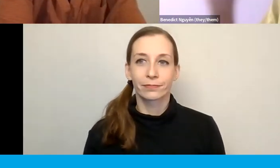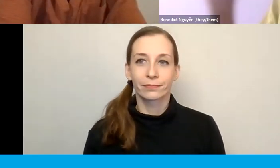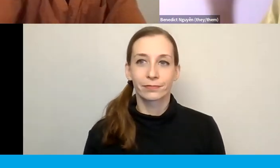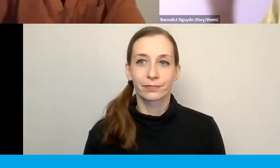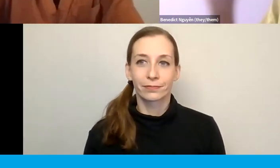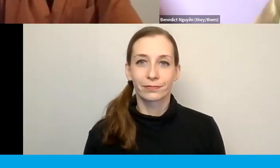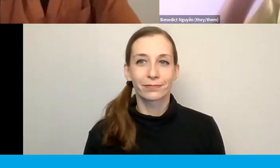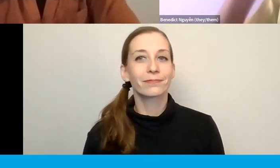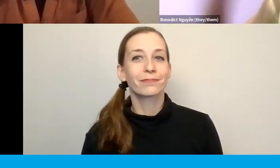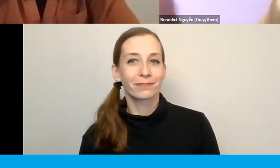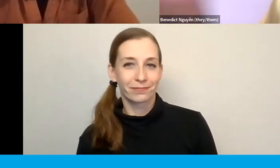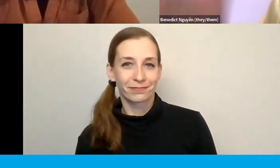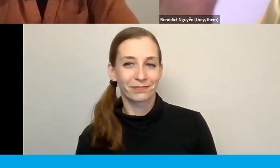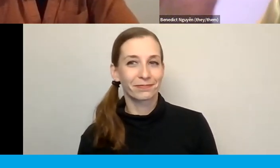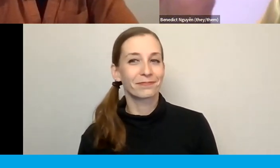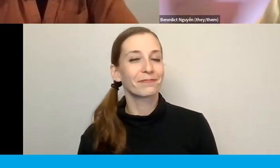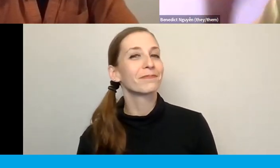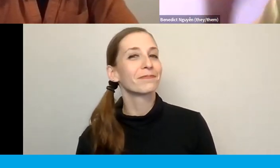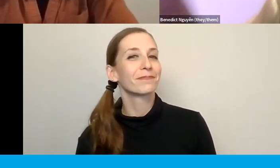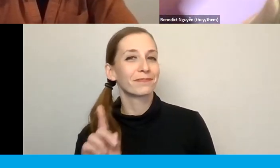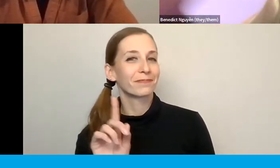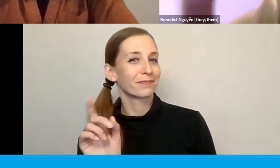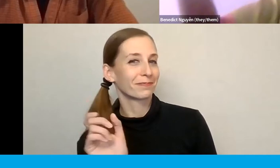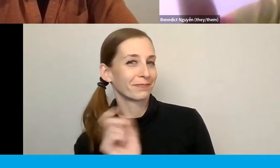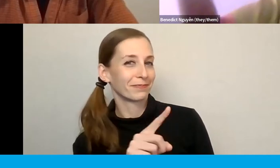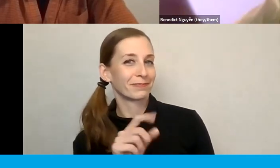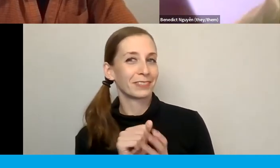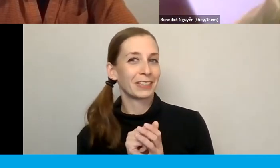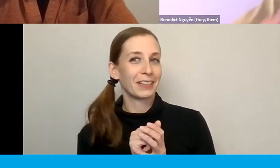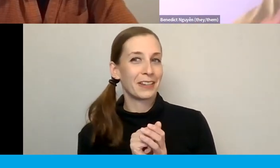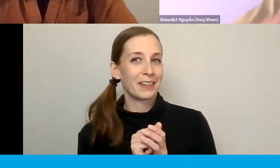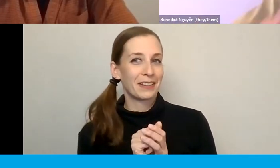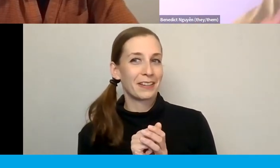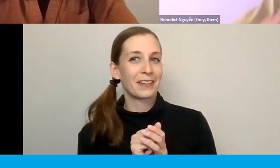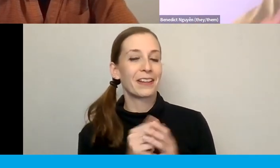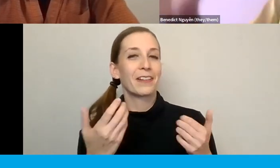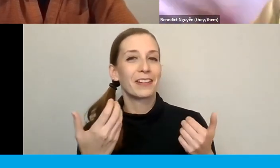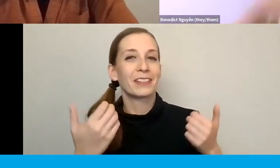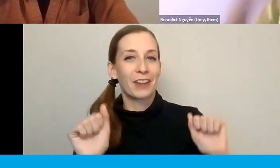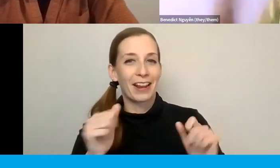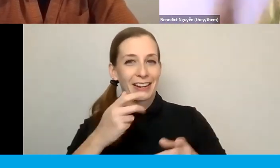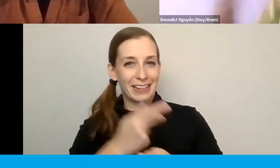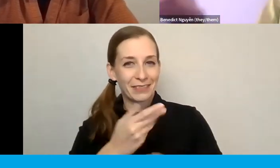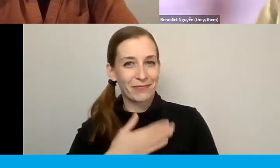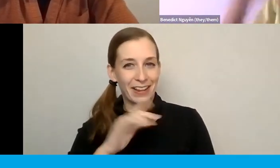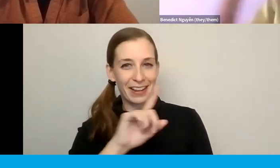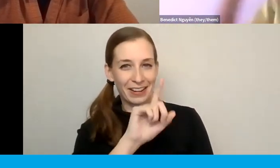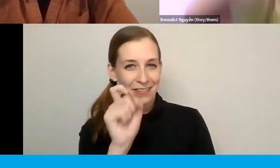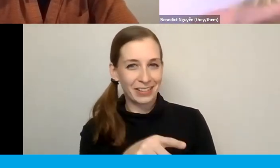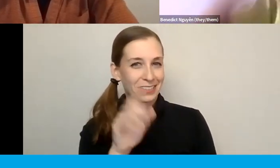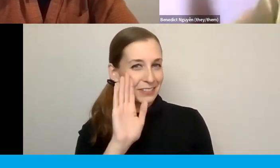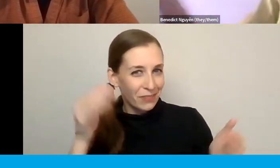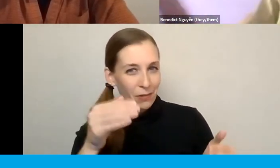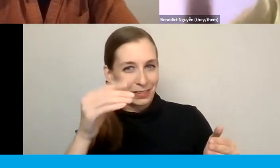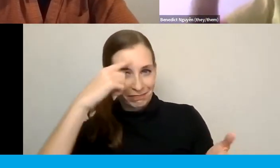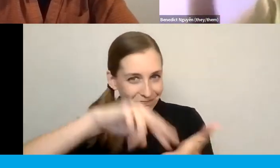To this space, you know, between, and I will keep it intentionally that vague because I feel like from what I know of you, you're